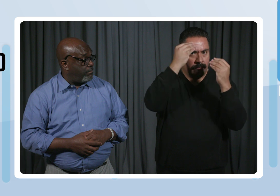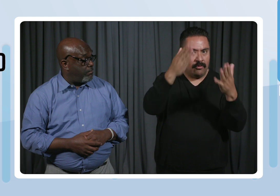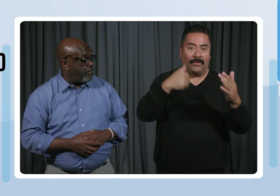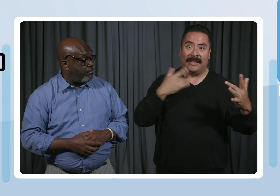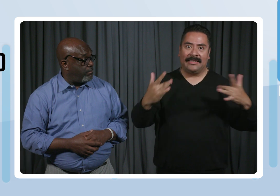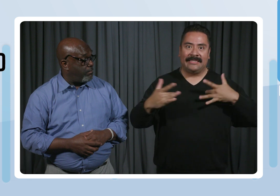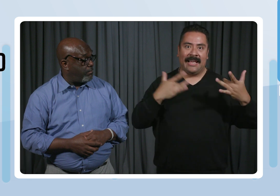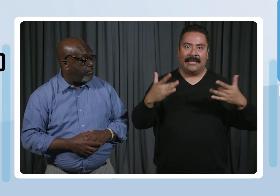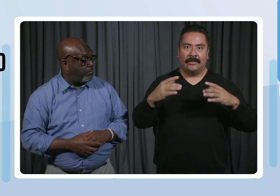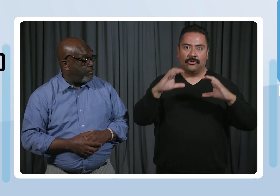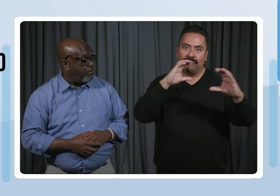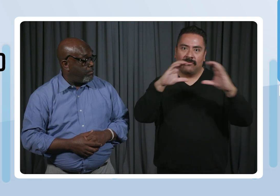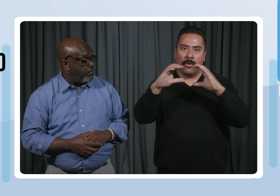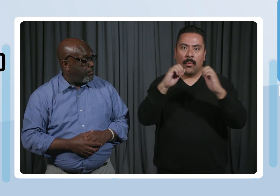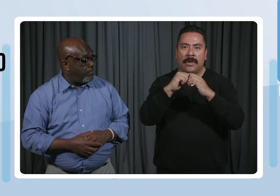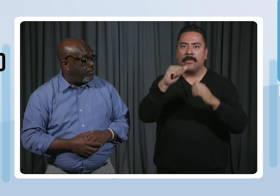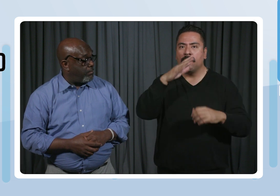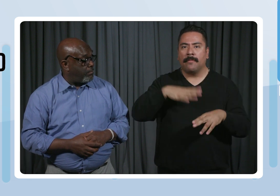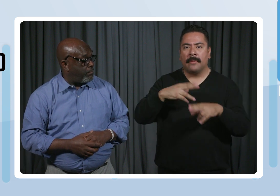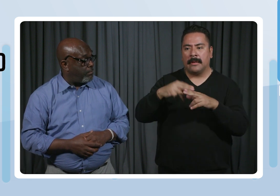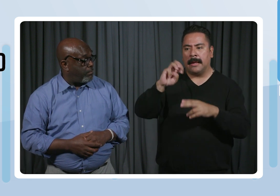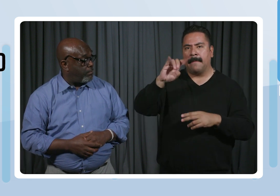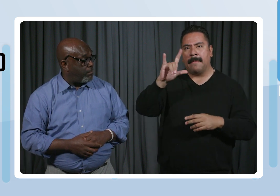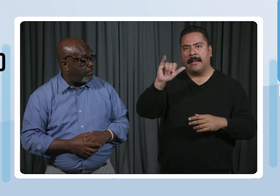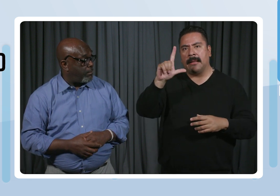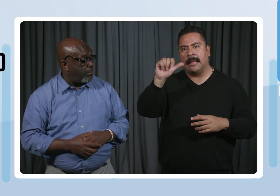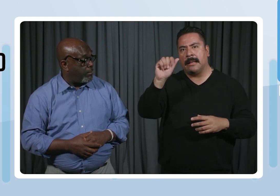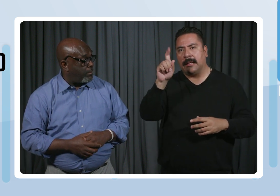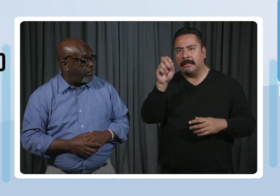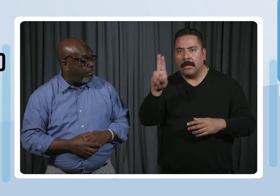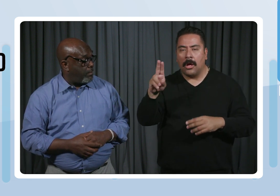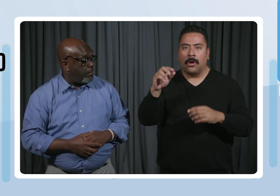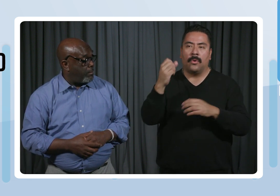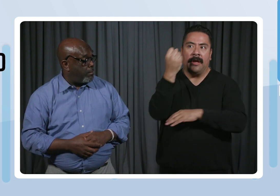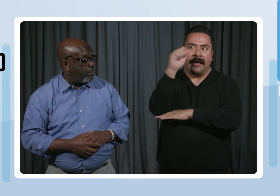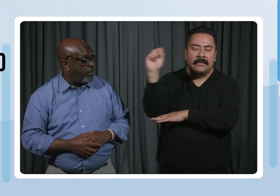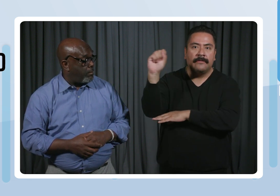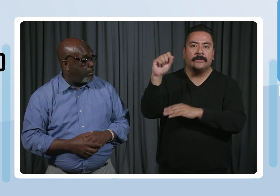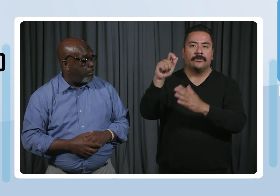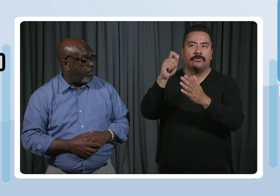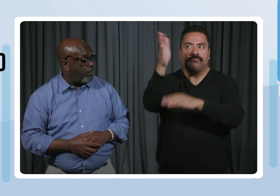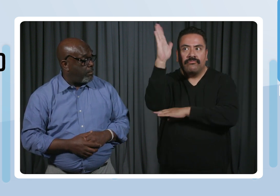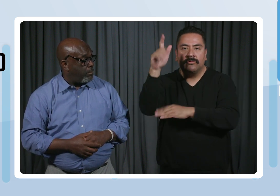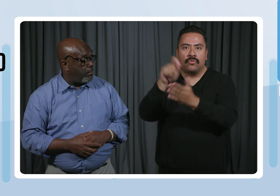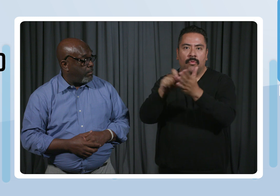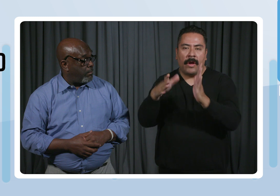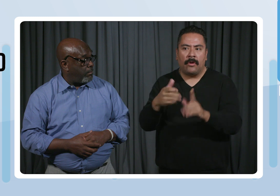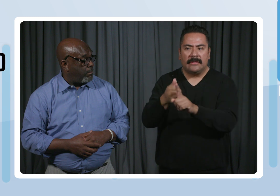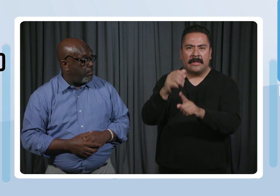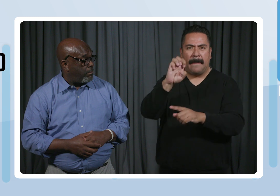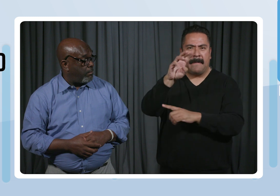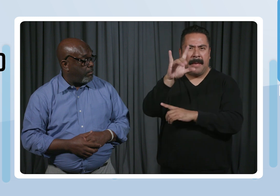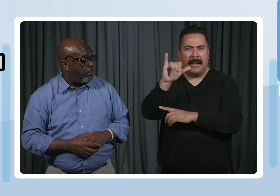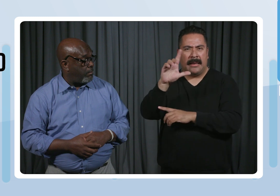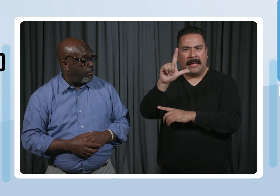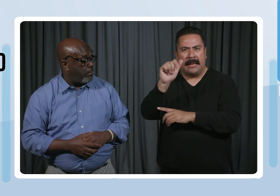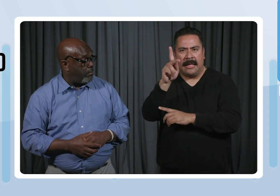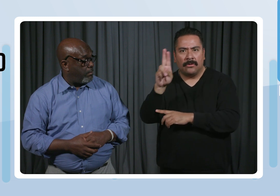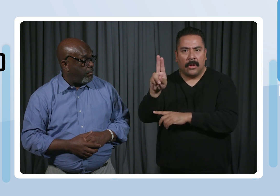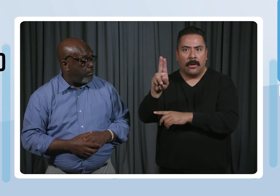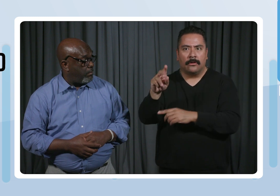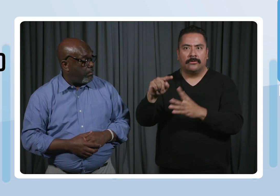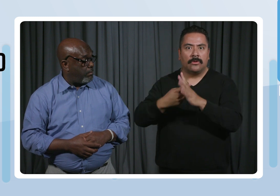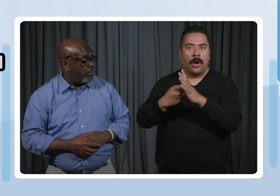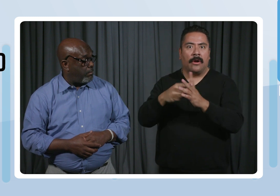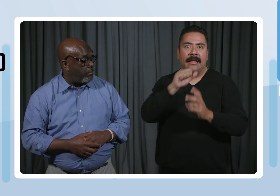Emily Ladau. Disability rights activist, speaker, and author Emily Ladau has been a disability advocate since age